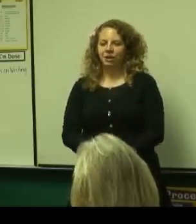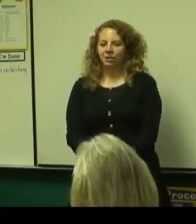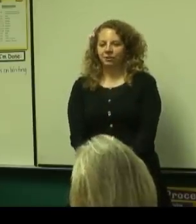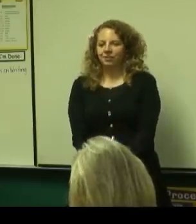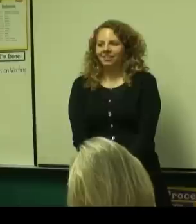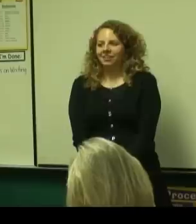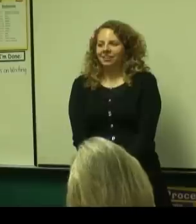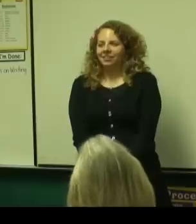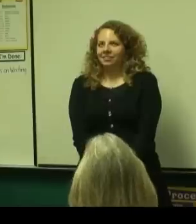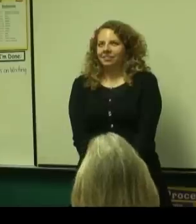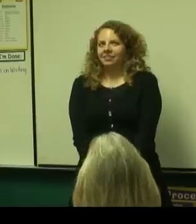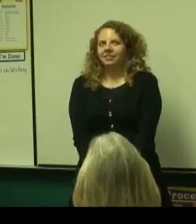So